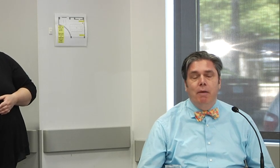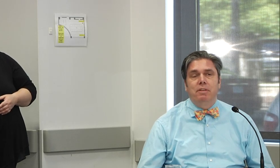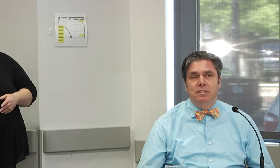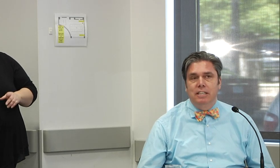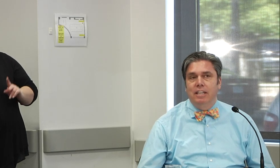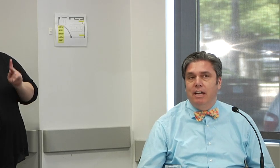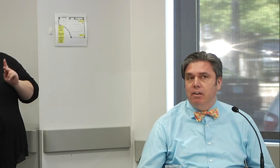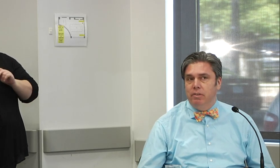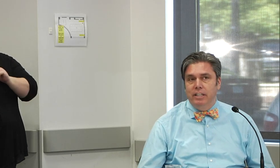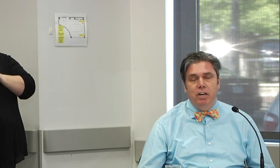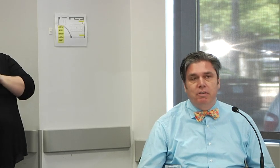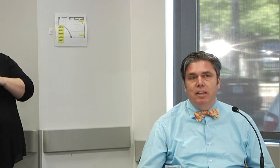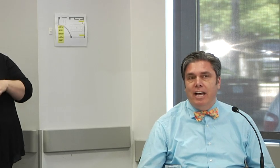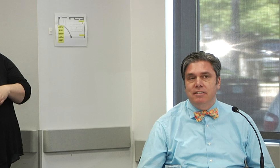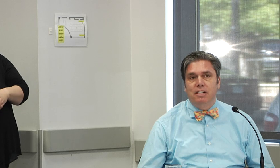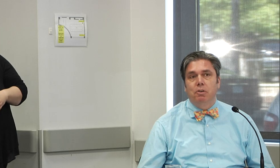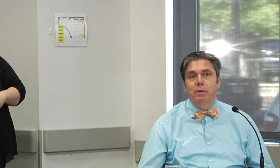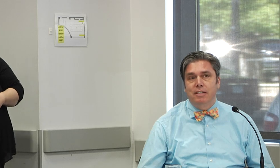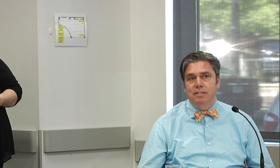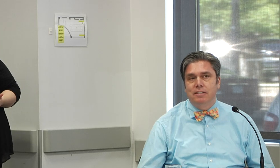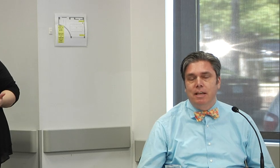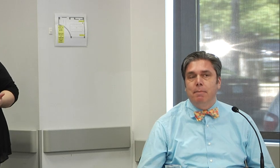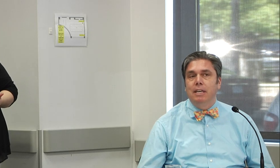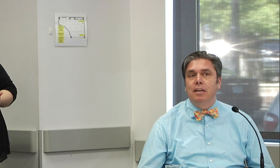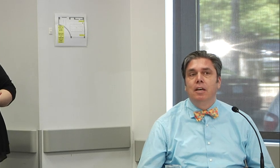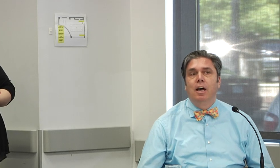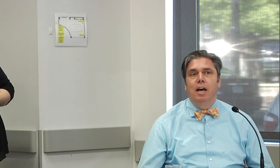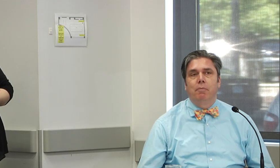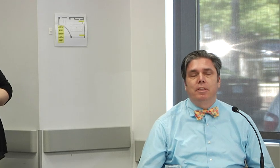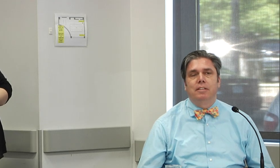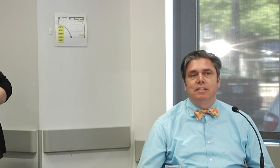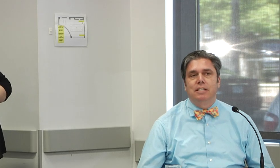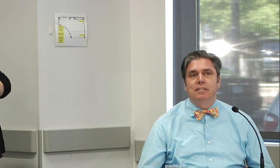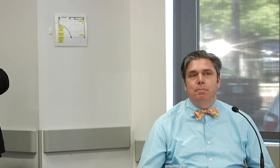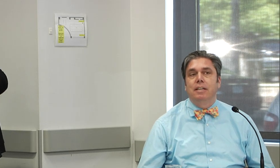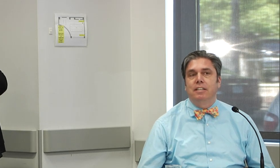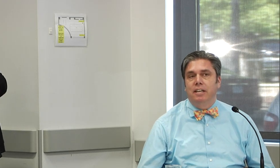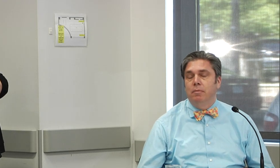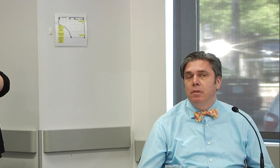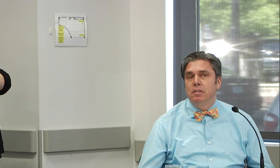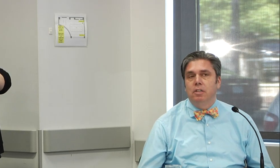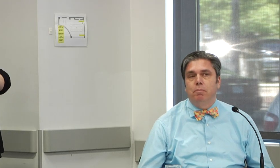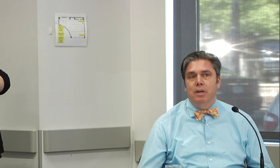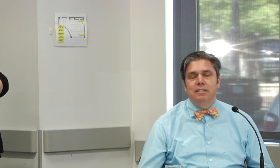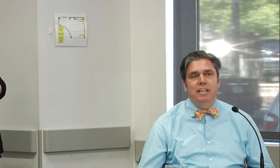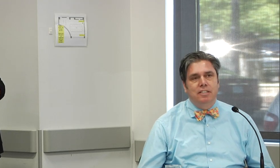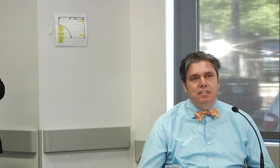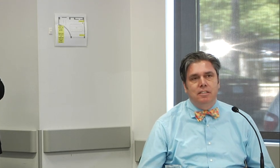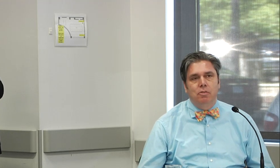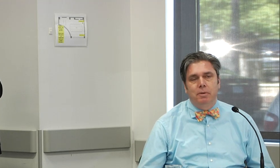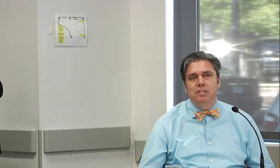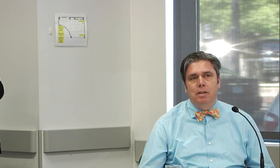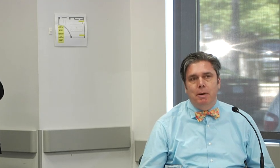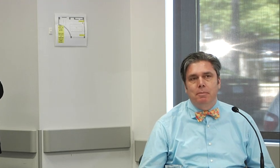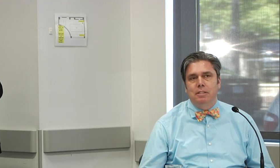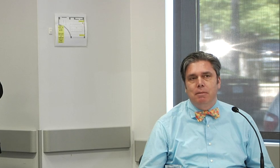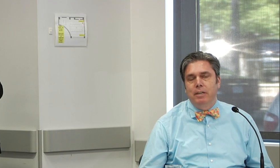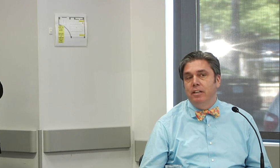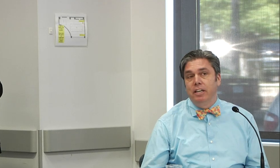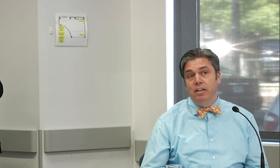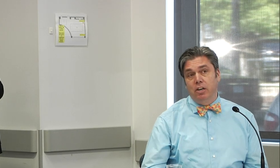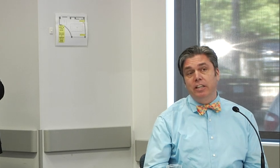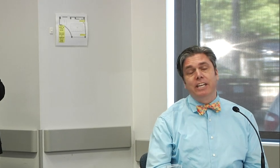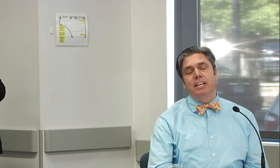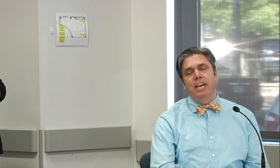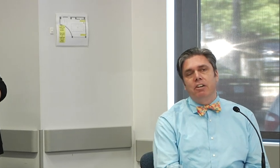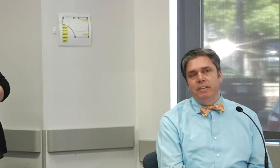we've seen that really over the last several weeks since that peak, when the disease peaked here. So presentations into emergency departments can be an